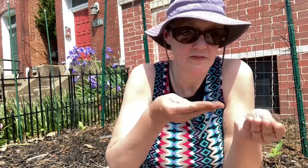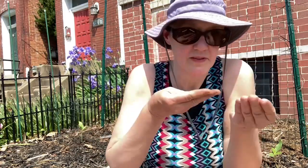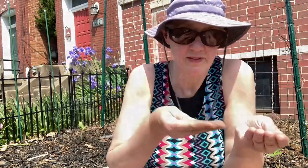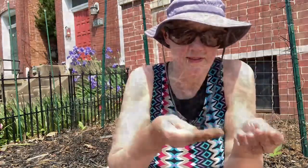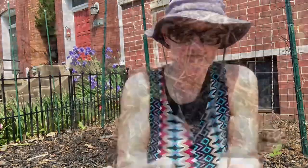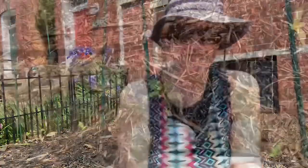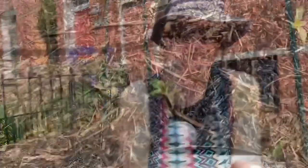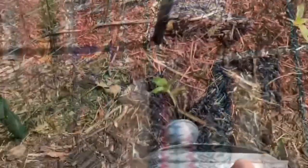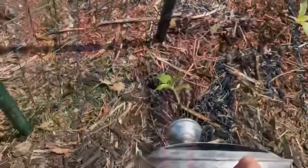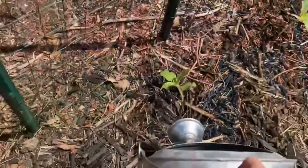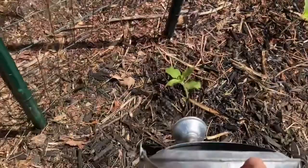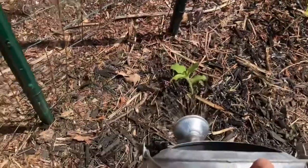You also don't need to feed them.